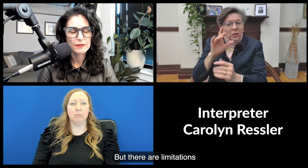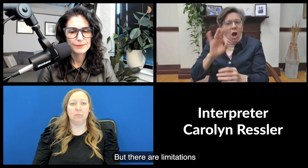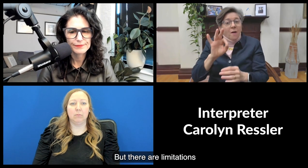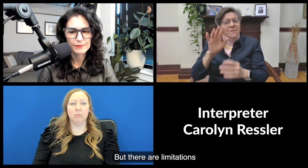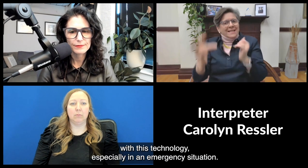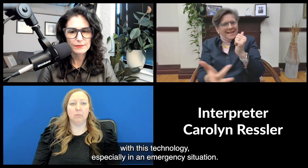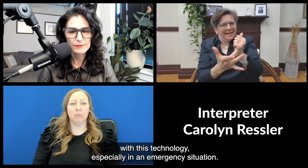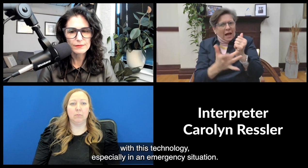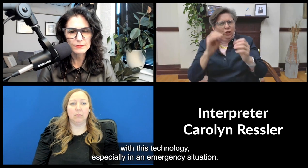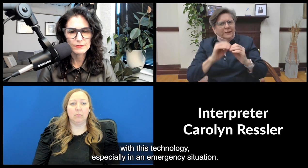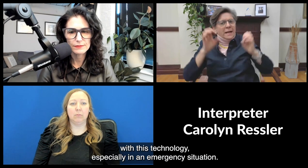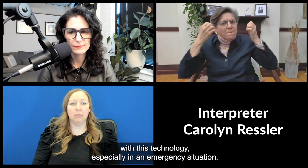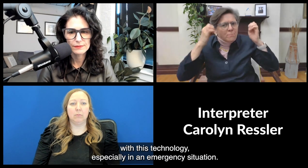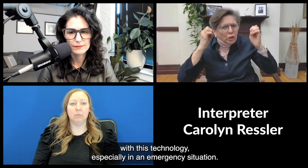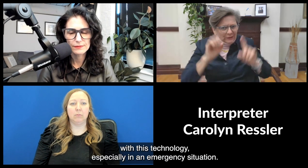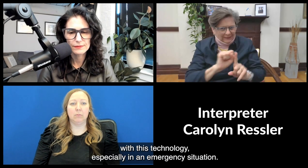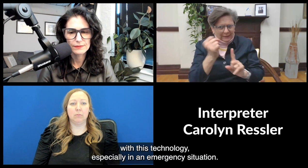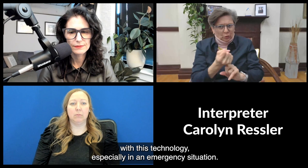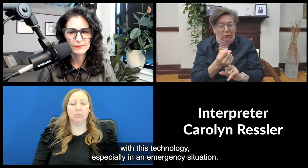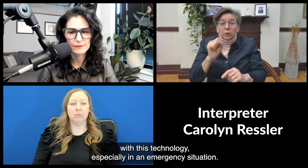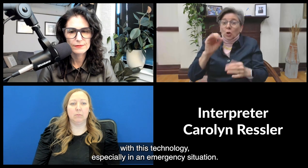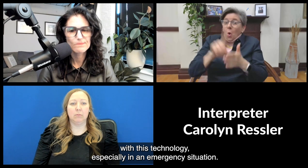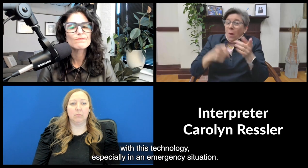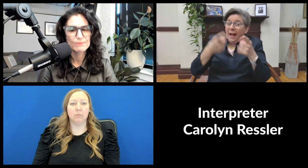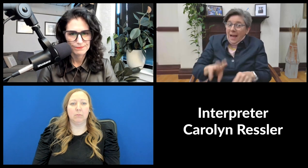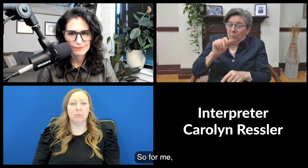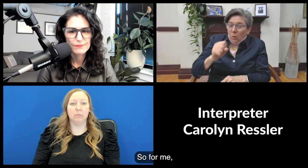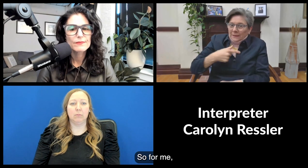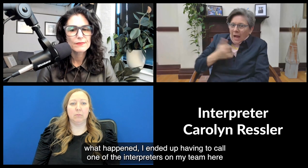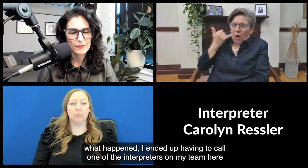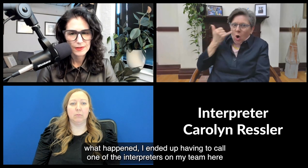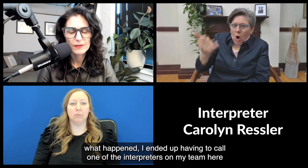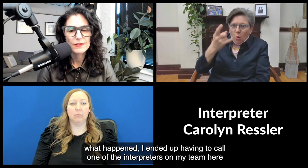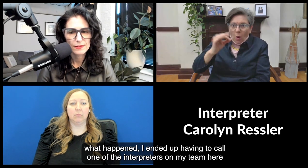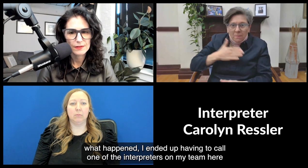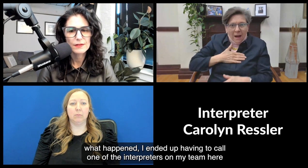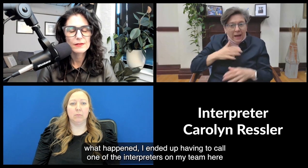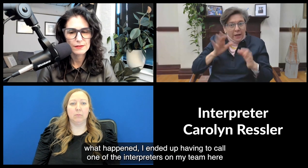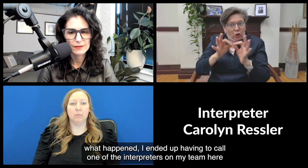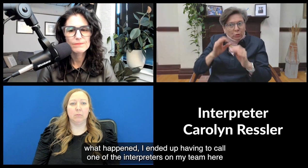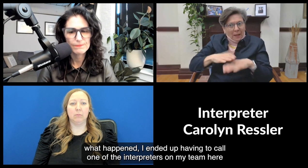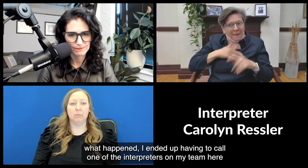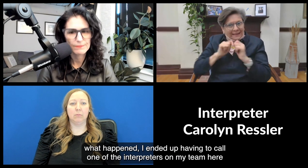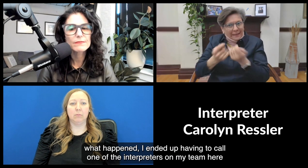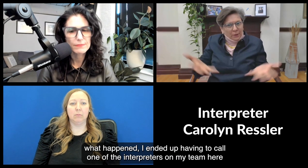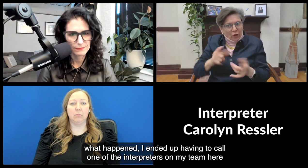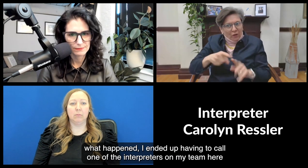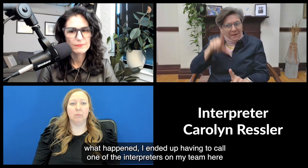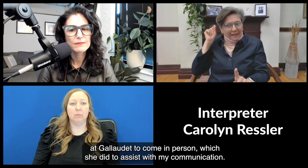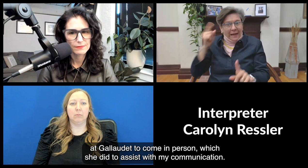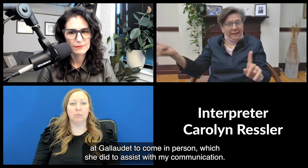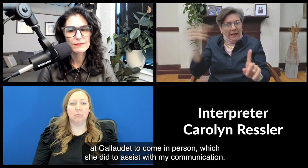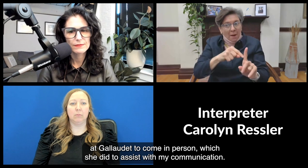the tools to solve issues. But there are limitations with this technology, especially in emergency situation. So for me, what happened, I ended up